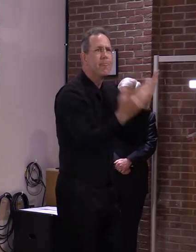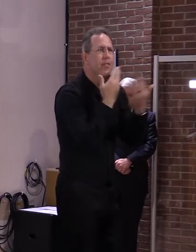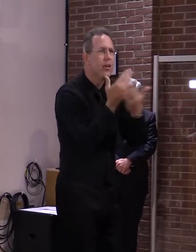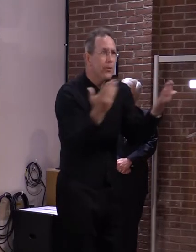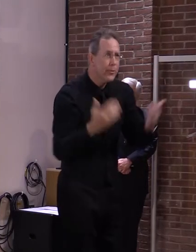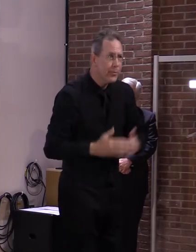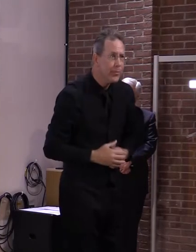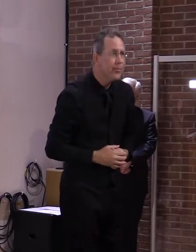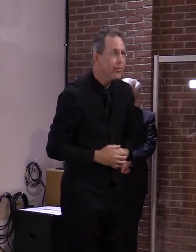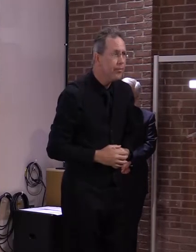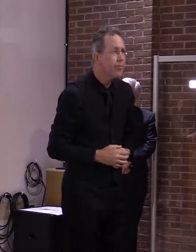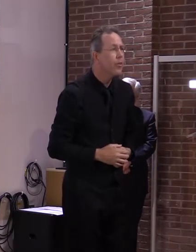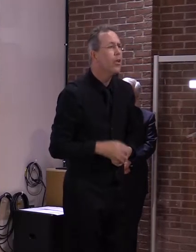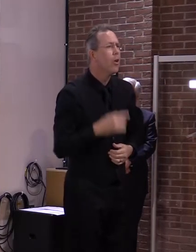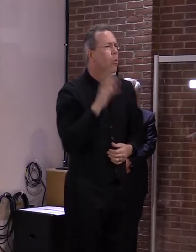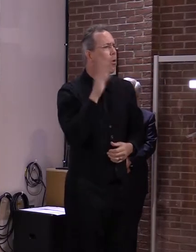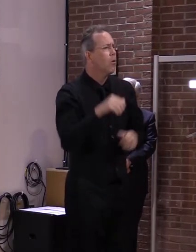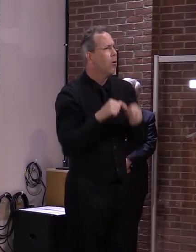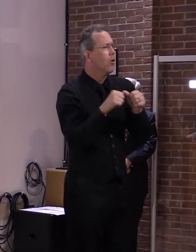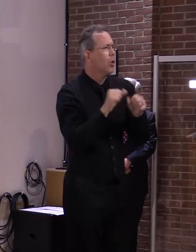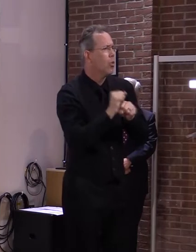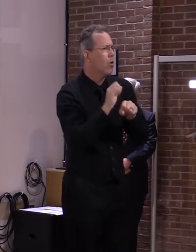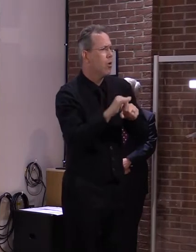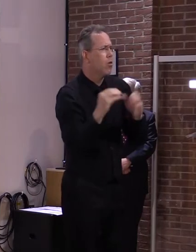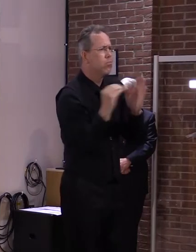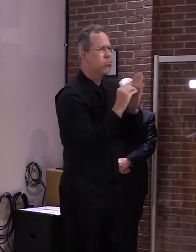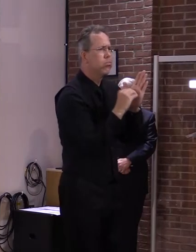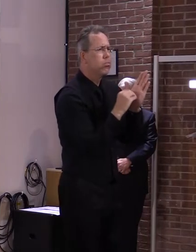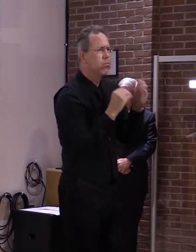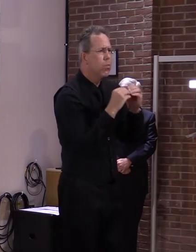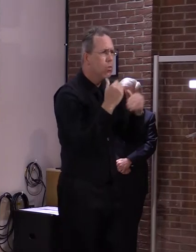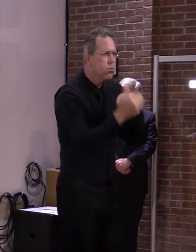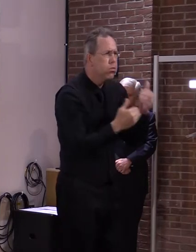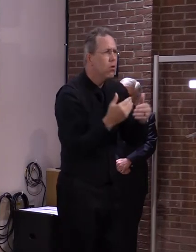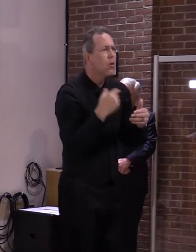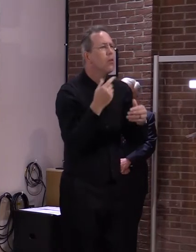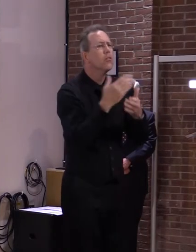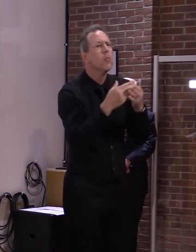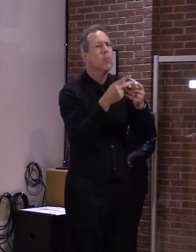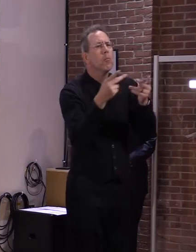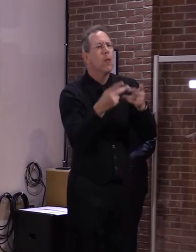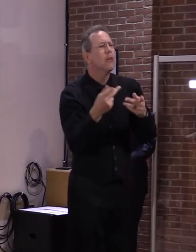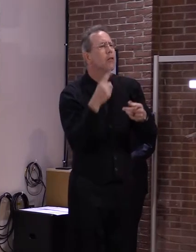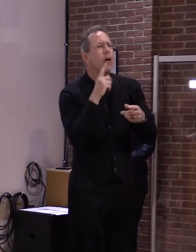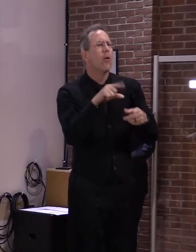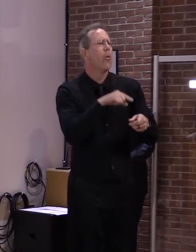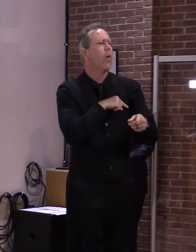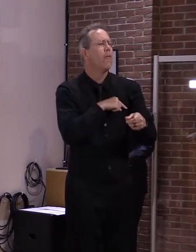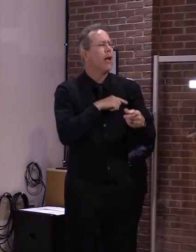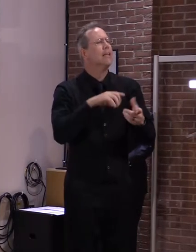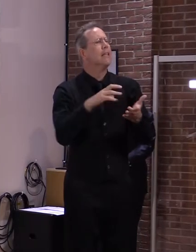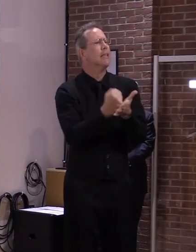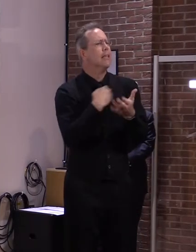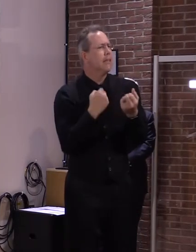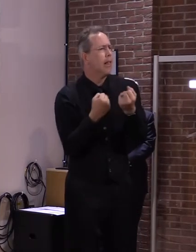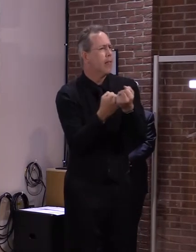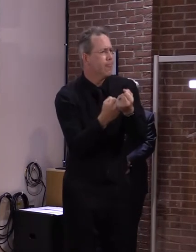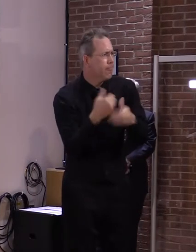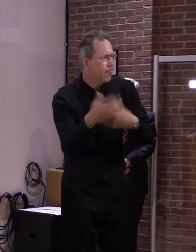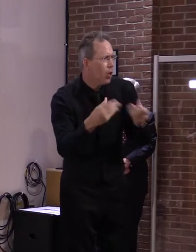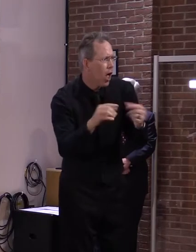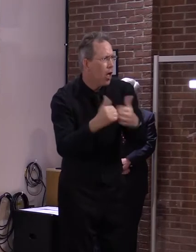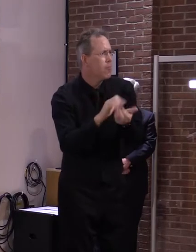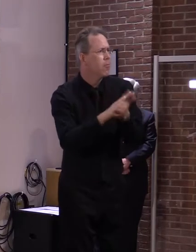those that weren't funded. And we also continue to want to hear from parents, youth, and families about the needs that have not yet been met.